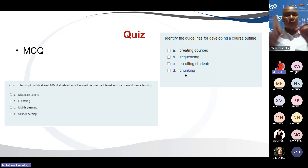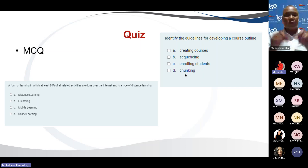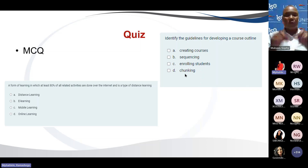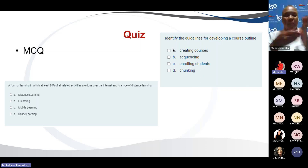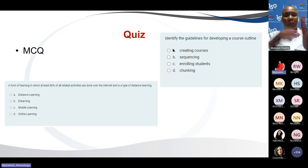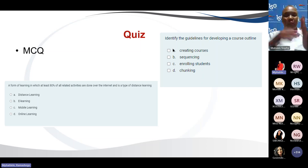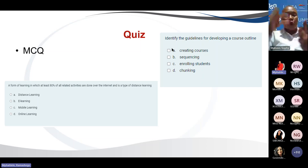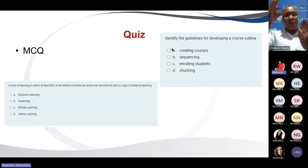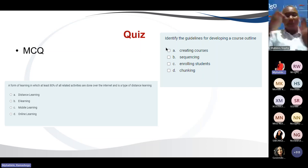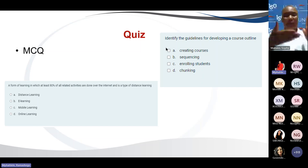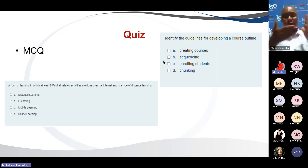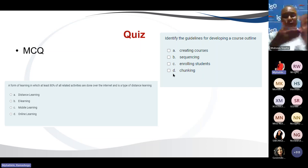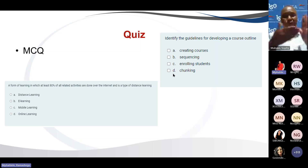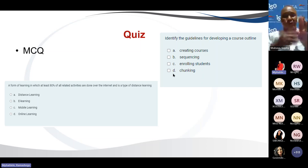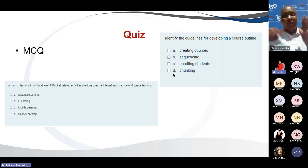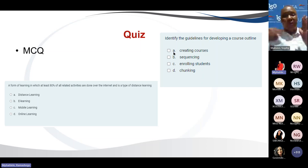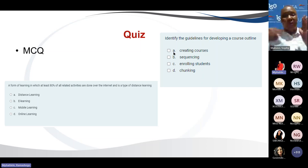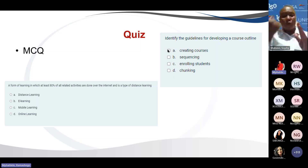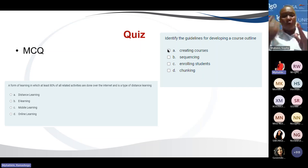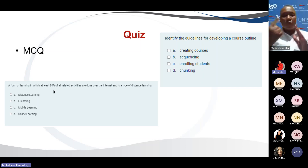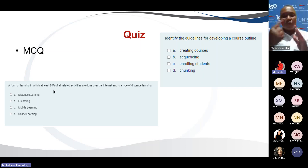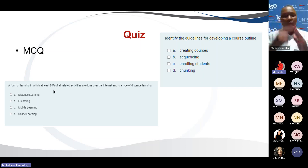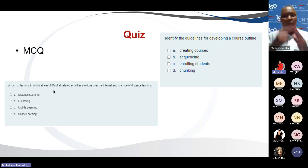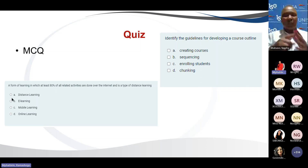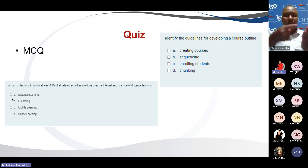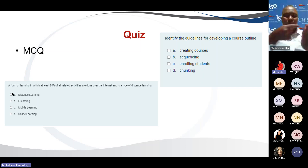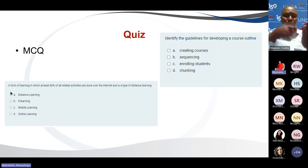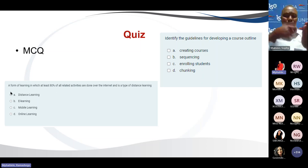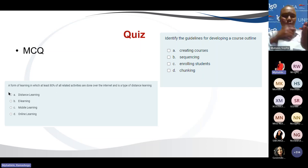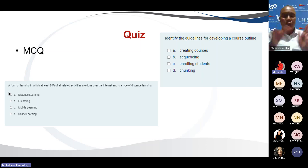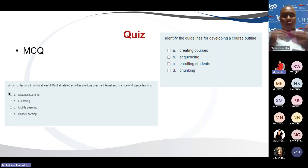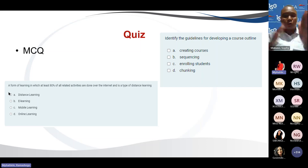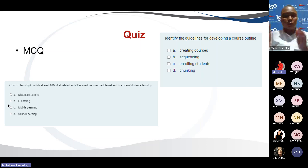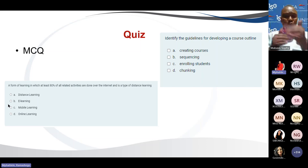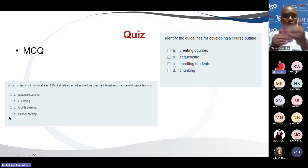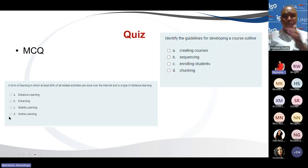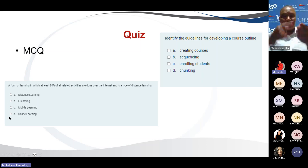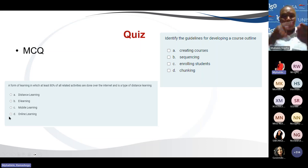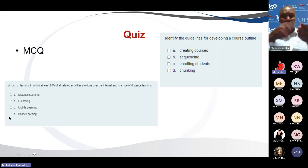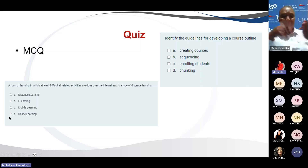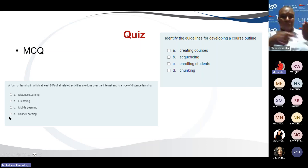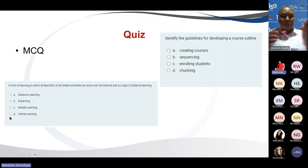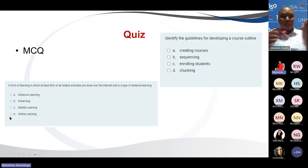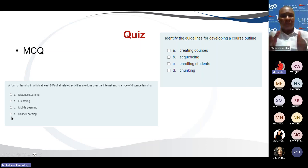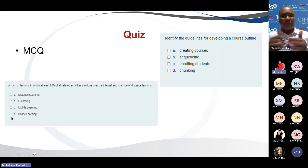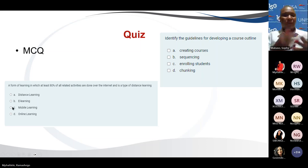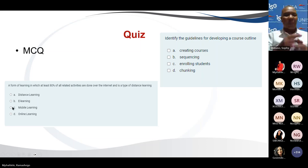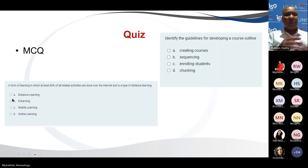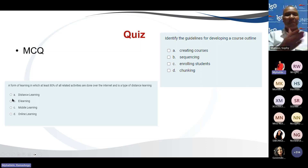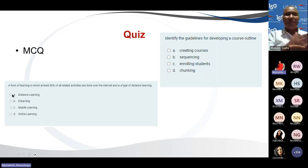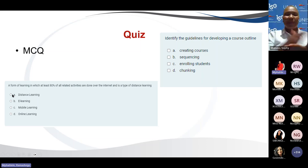options, the other one has check boxes, while the other one has